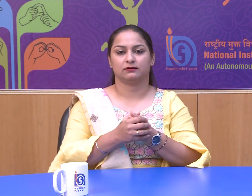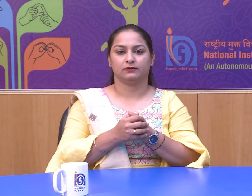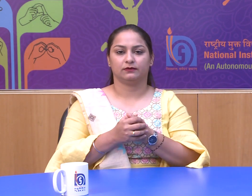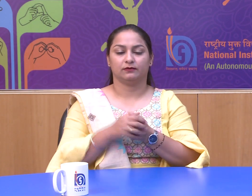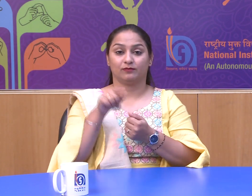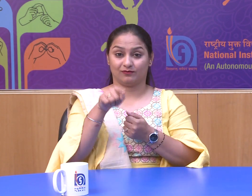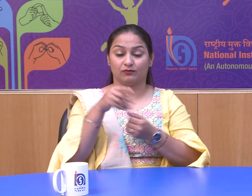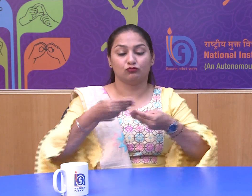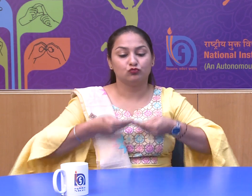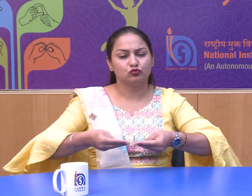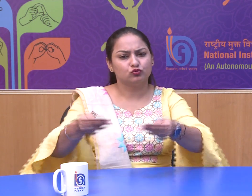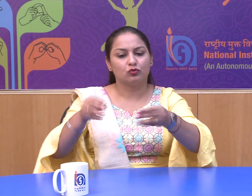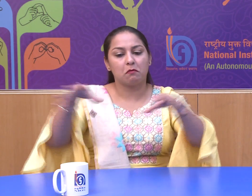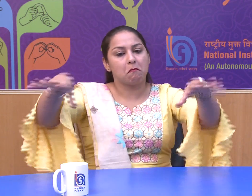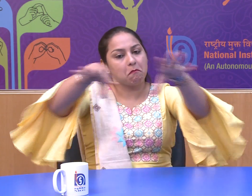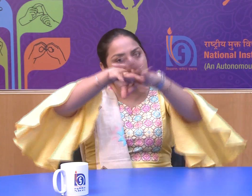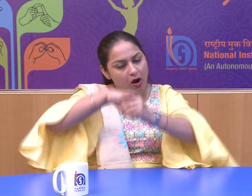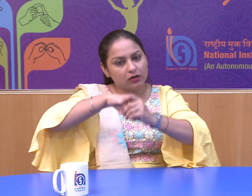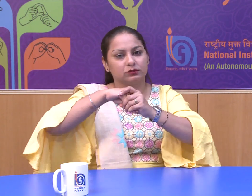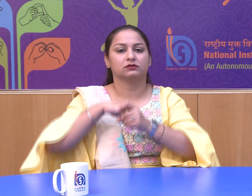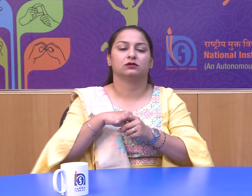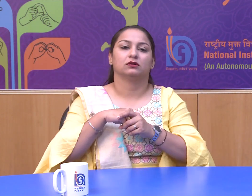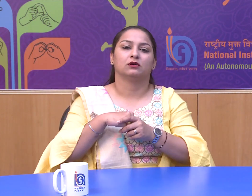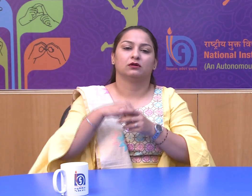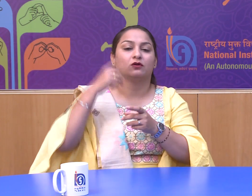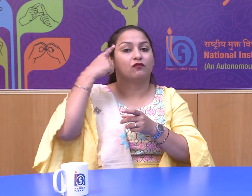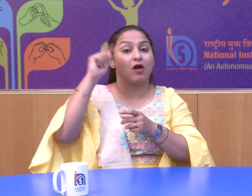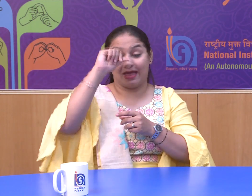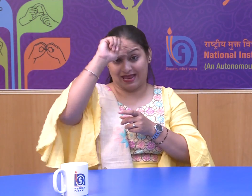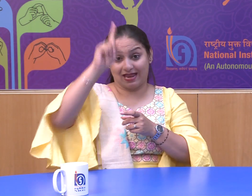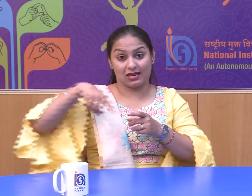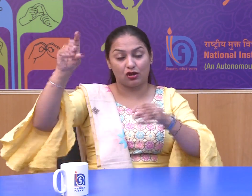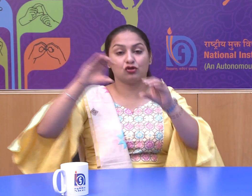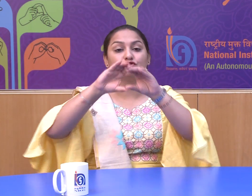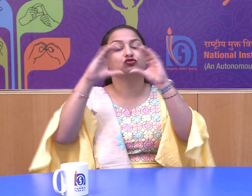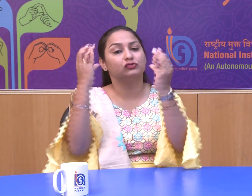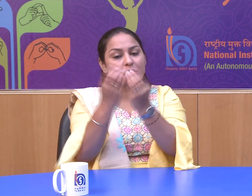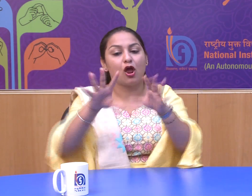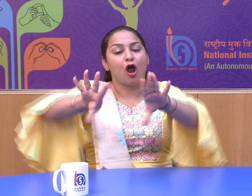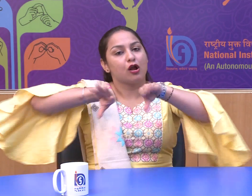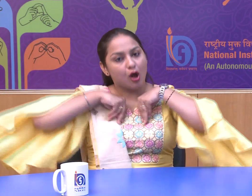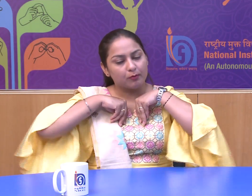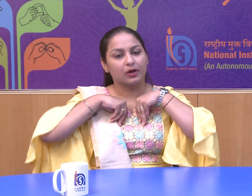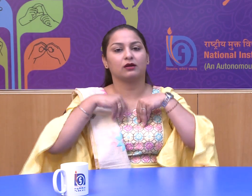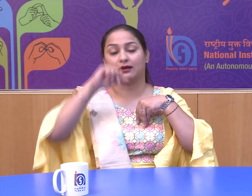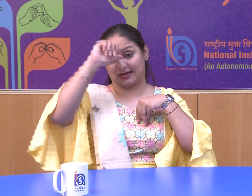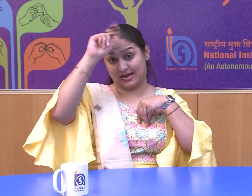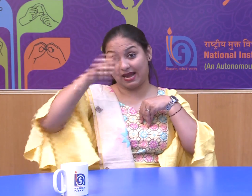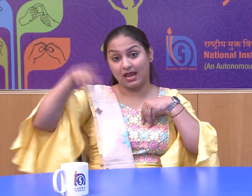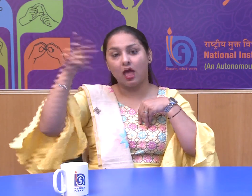They soon merged with the Indian society and adopted Indian names